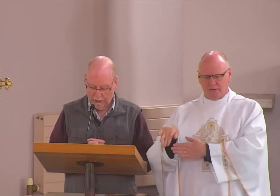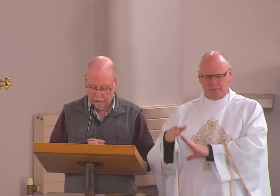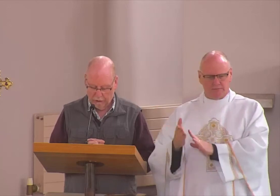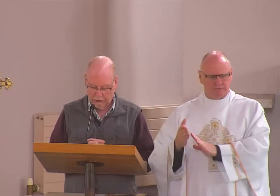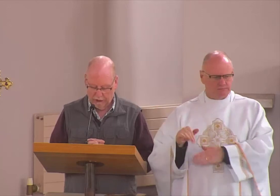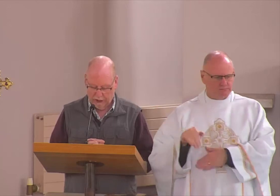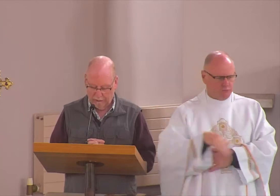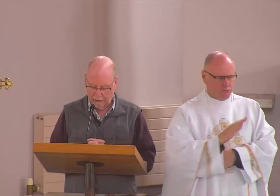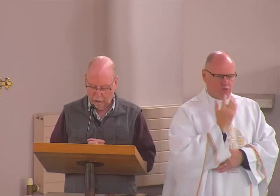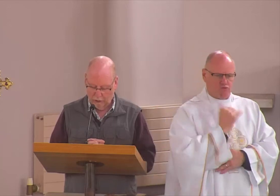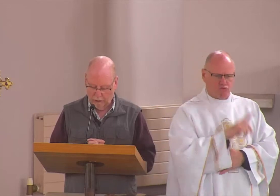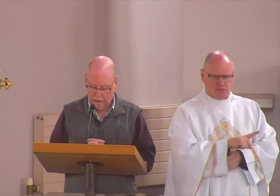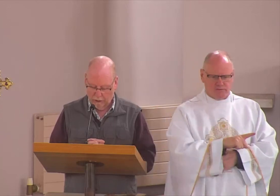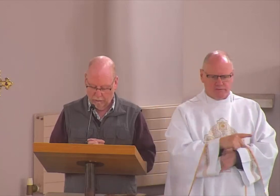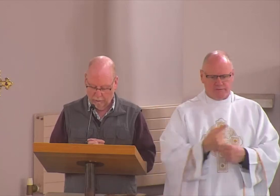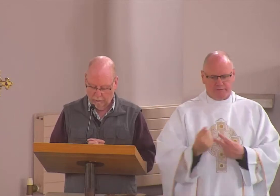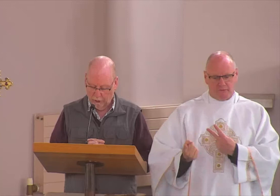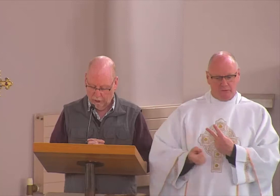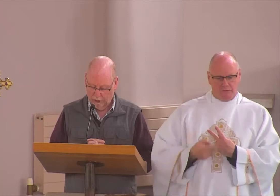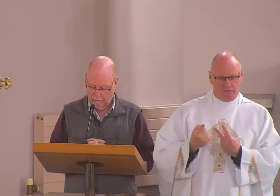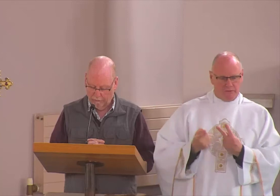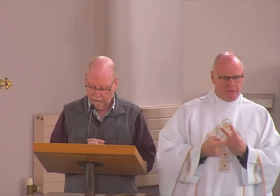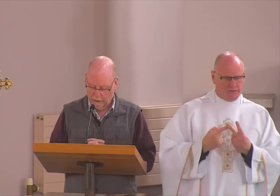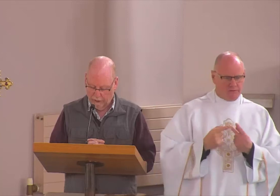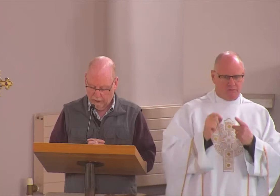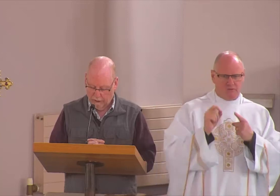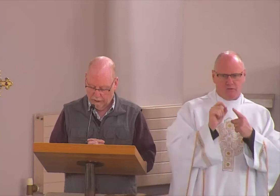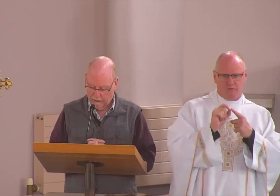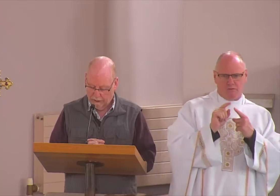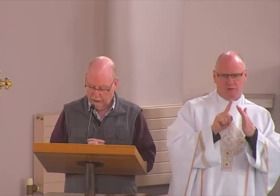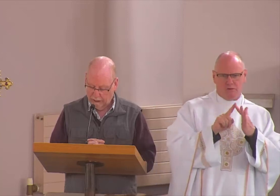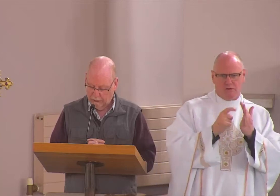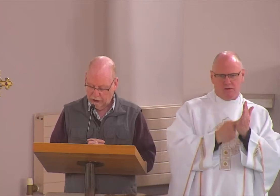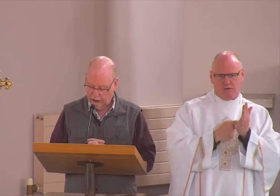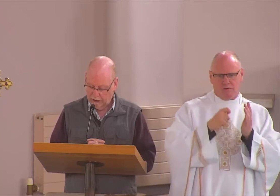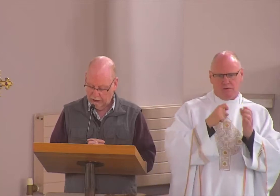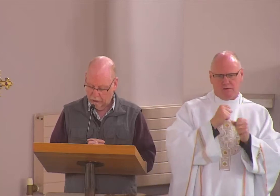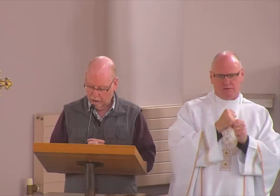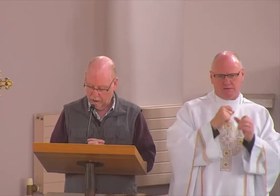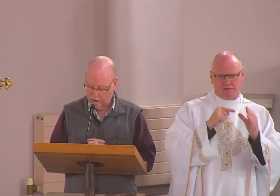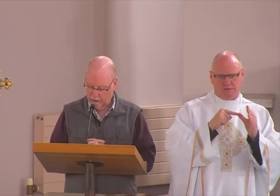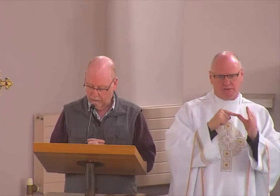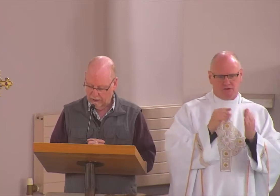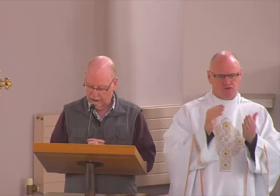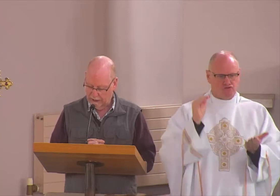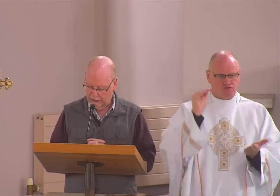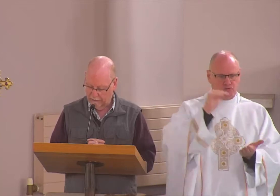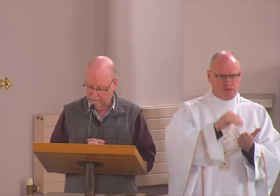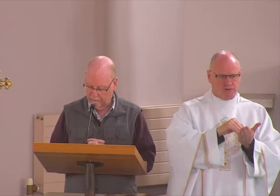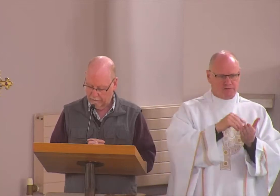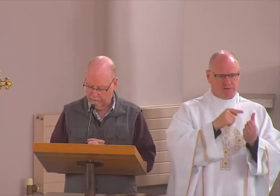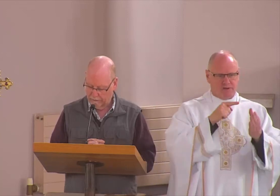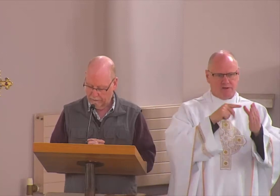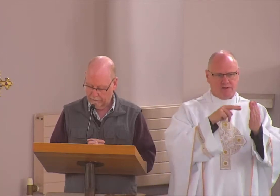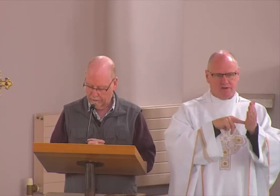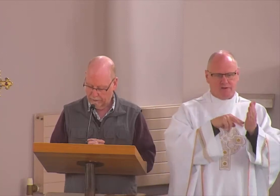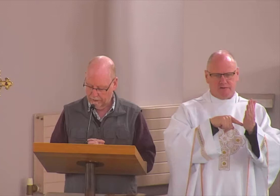The others carried on from Perga till they reached Antioch in Pisidia.